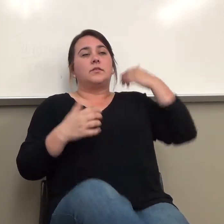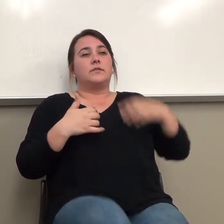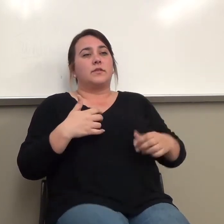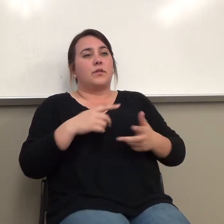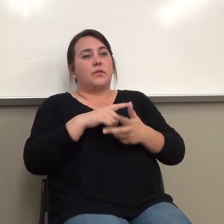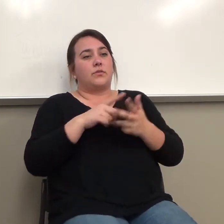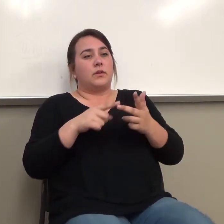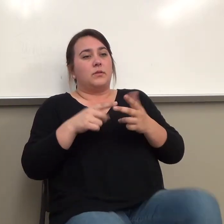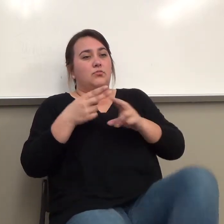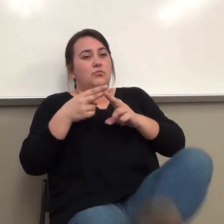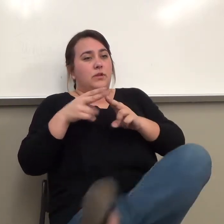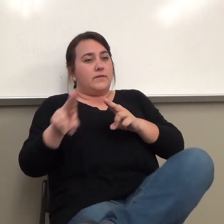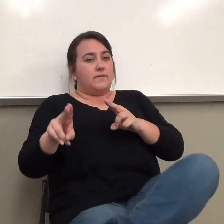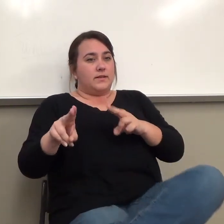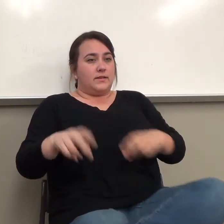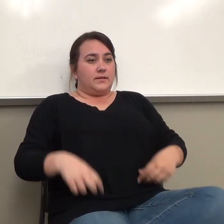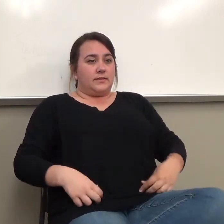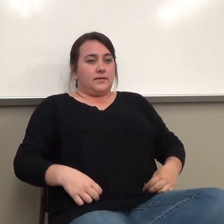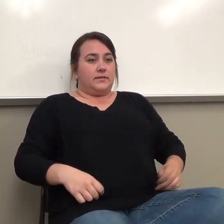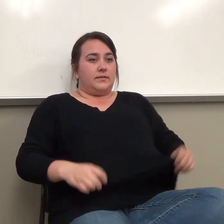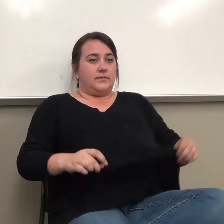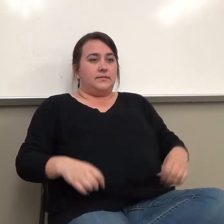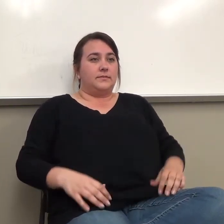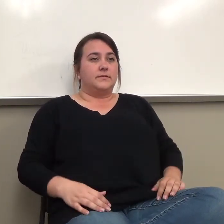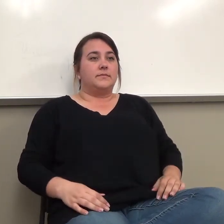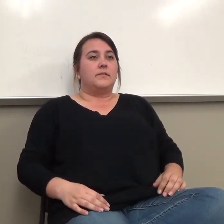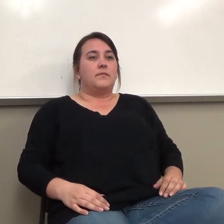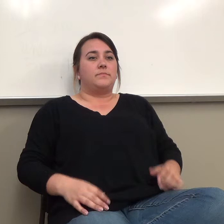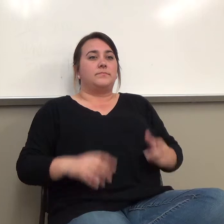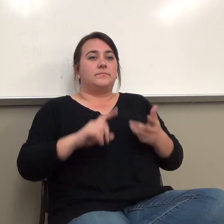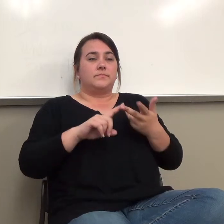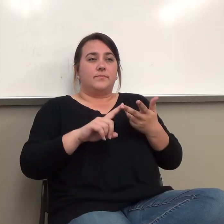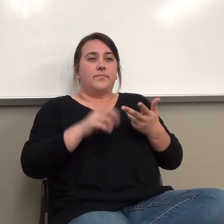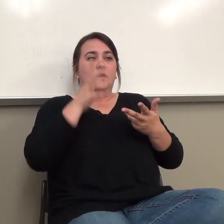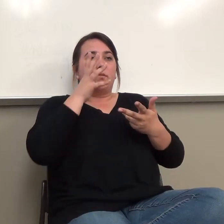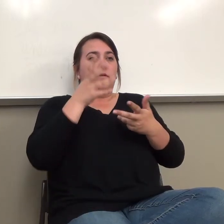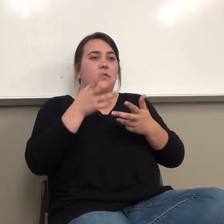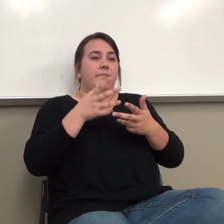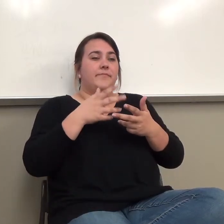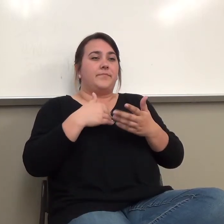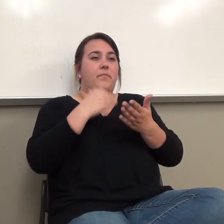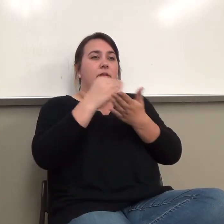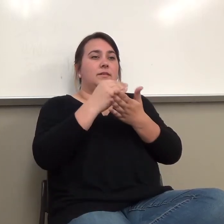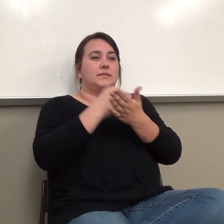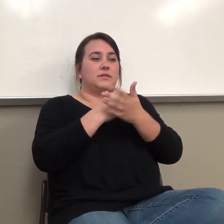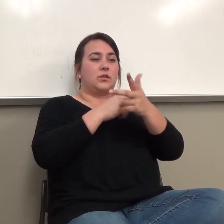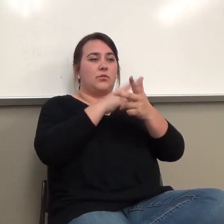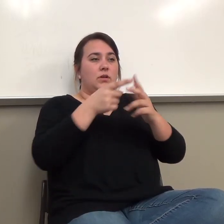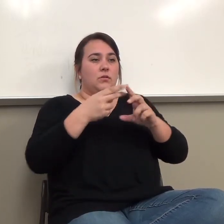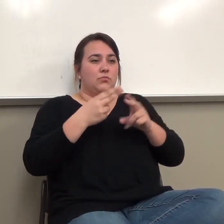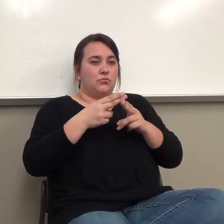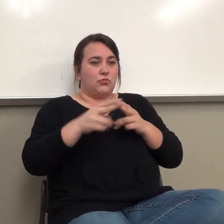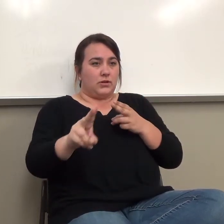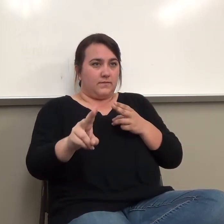briefly, and then they would expand these narratives. Now here's the other thing that we want to look at when